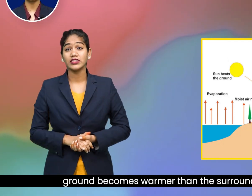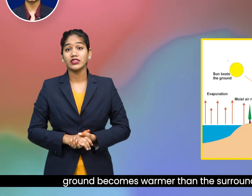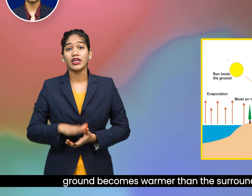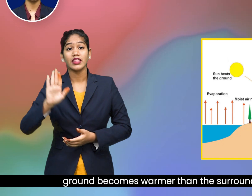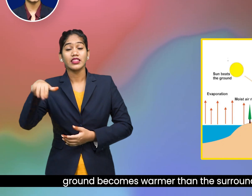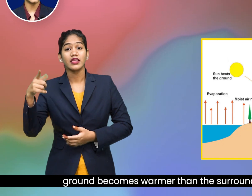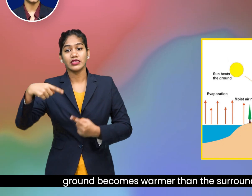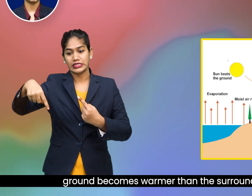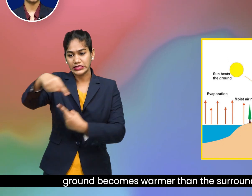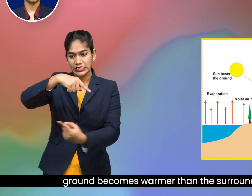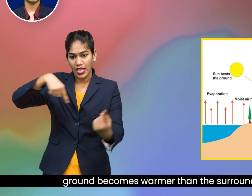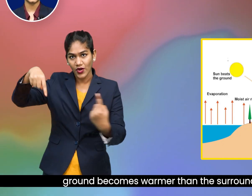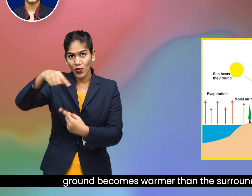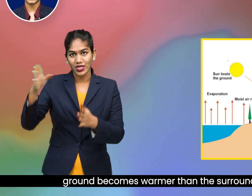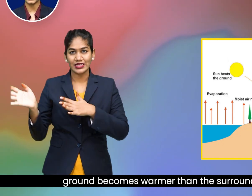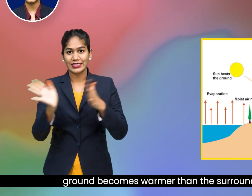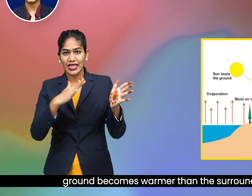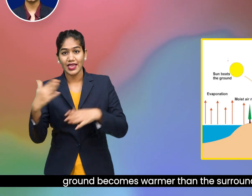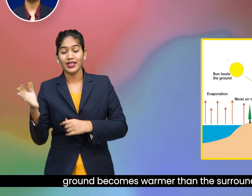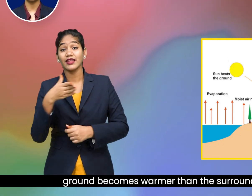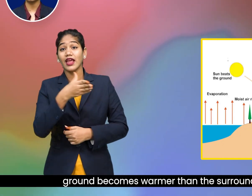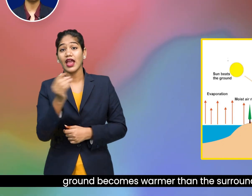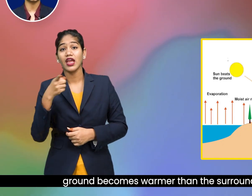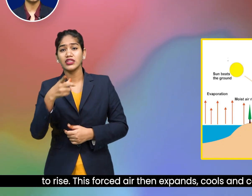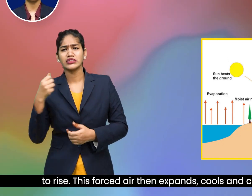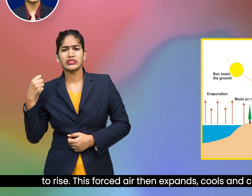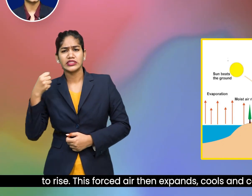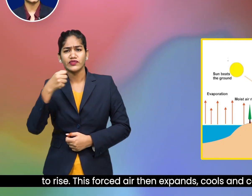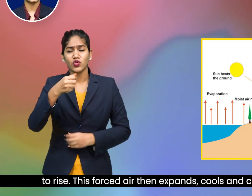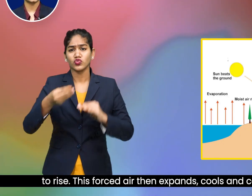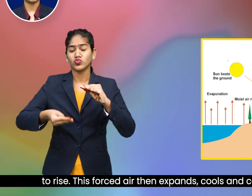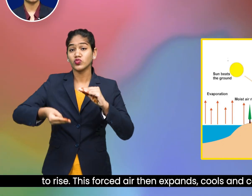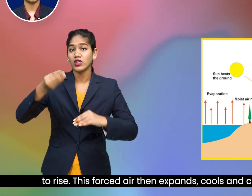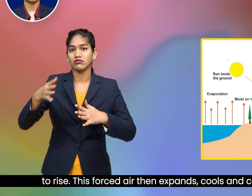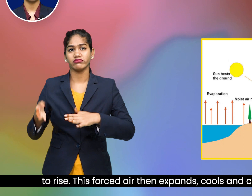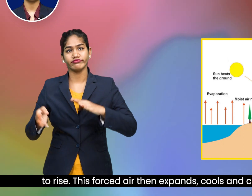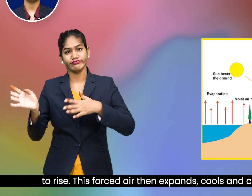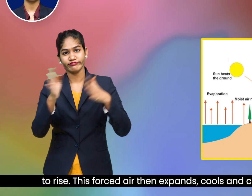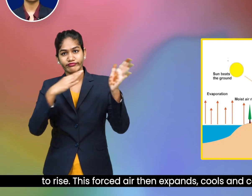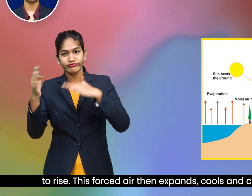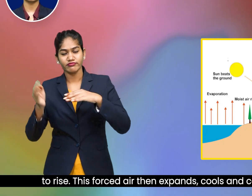than the surrounding air and is forced to raise.